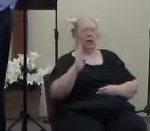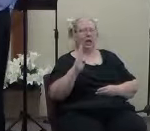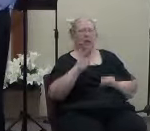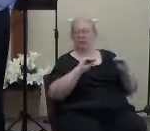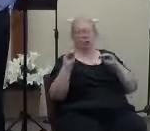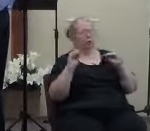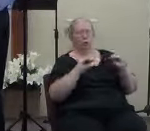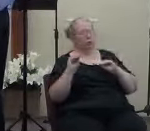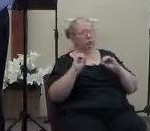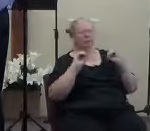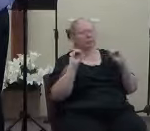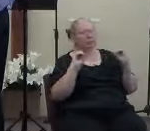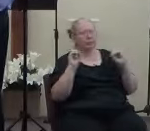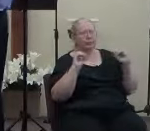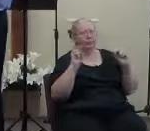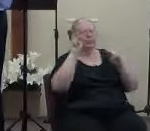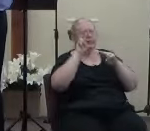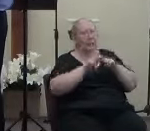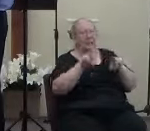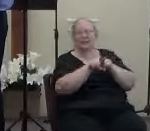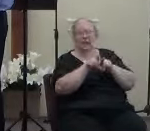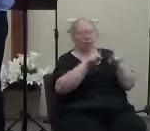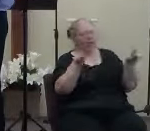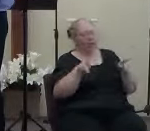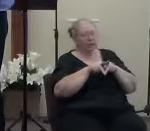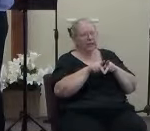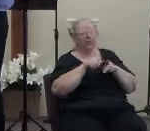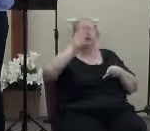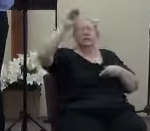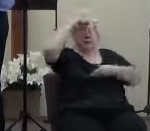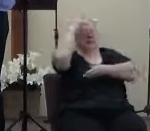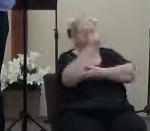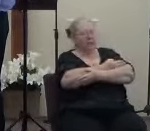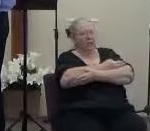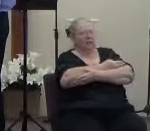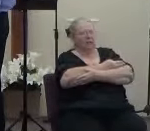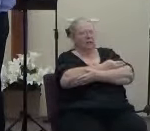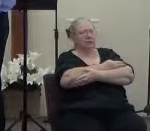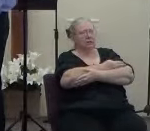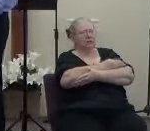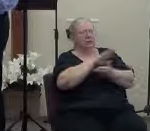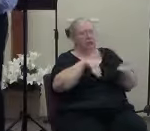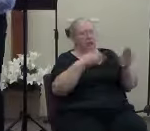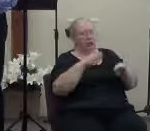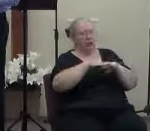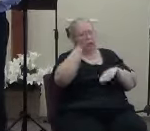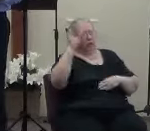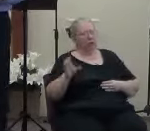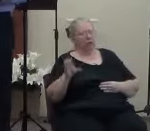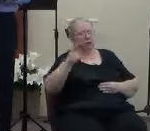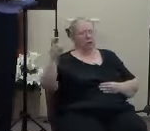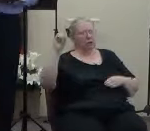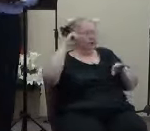He was the day His Son died on that cross. He's never left. He sent His Son to say that I'll